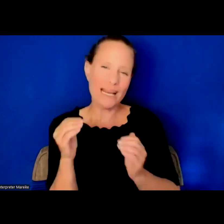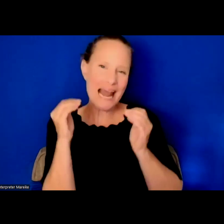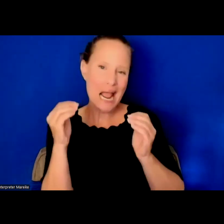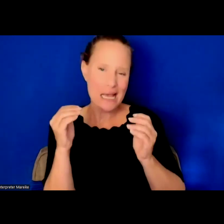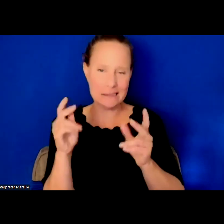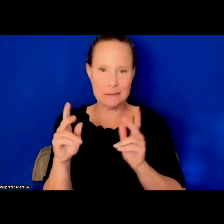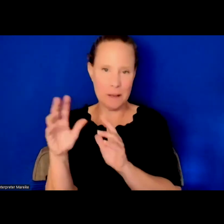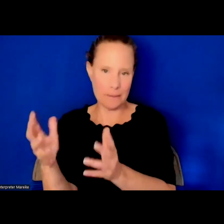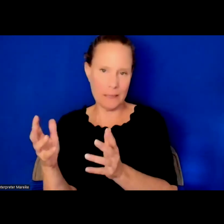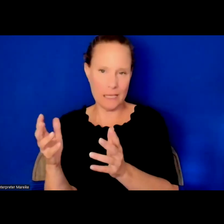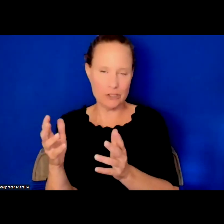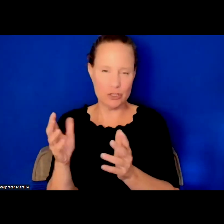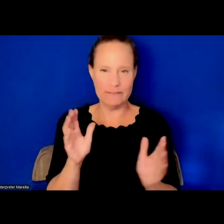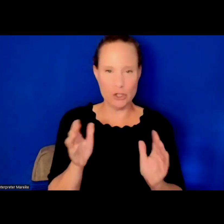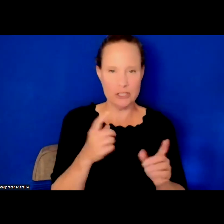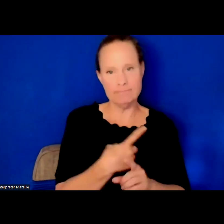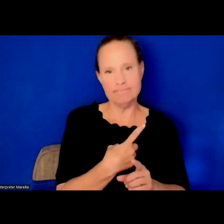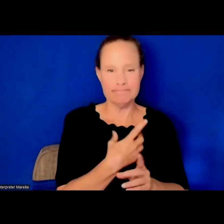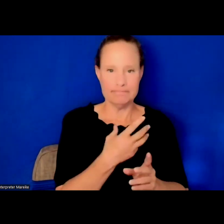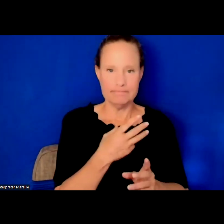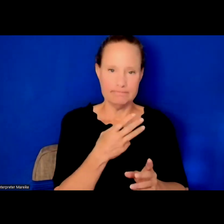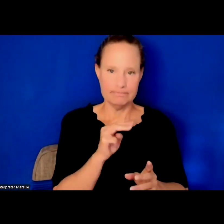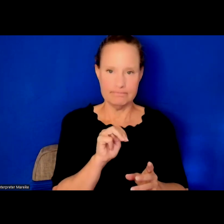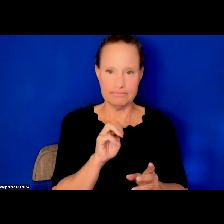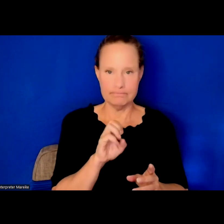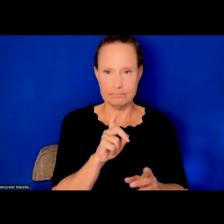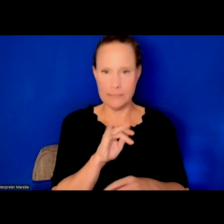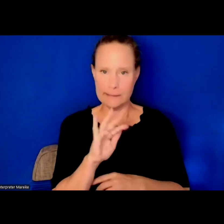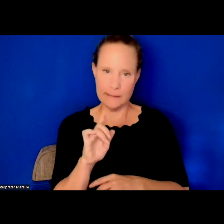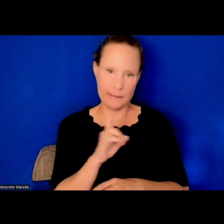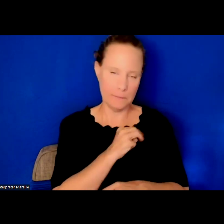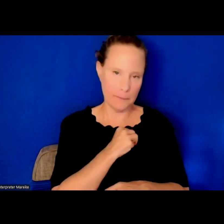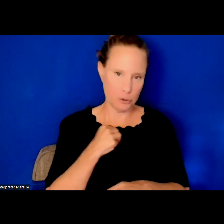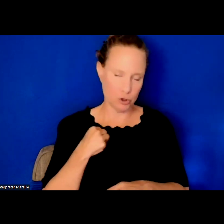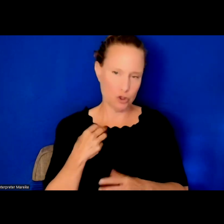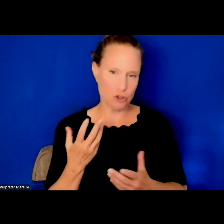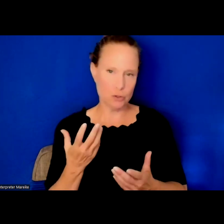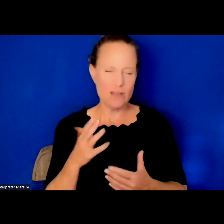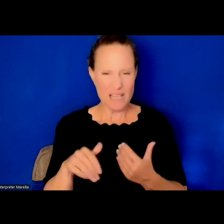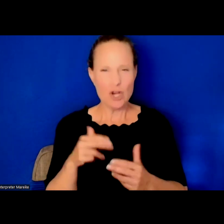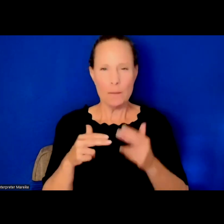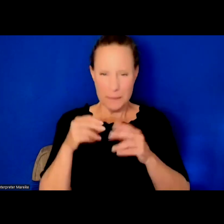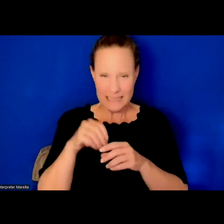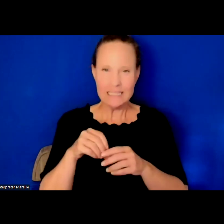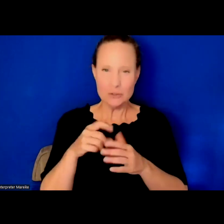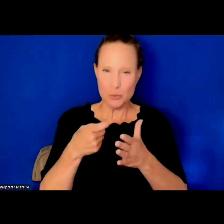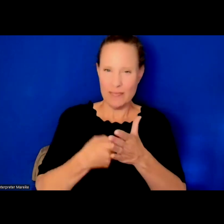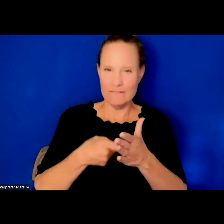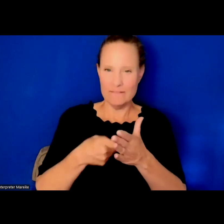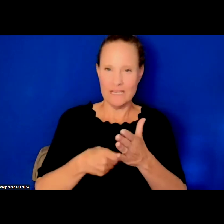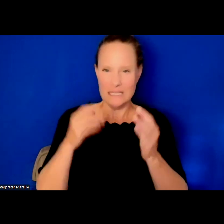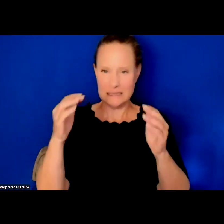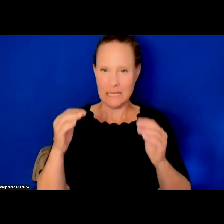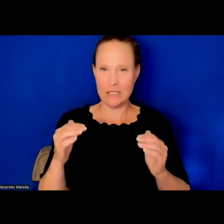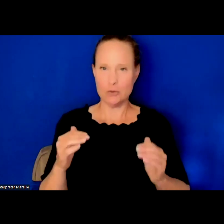the folks that are just getting navigated to existing services. So that's all built into the fee schedule, which